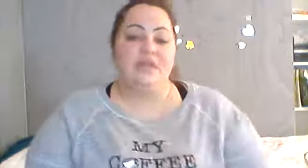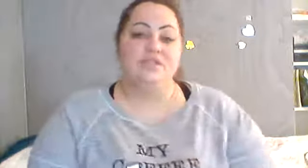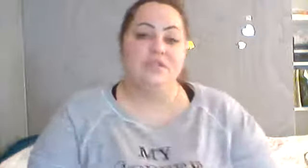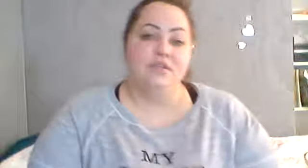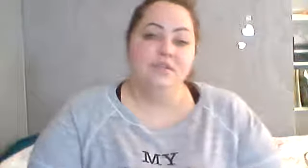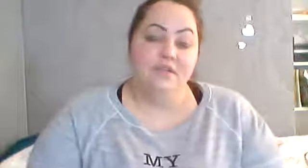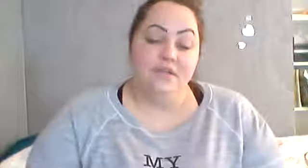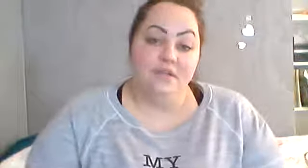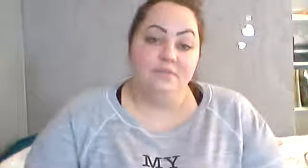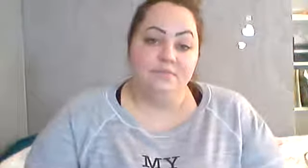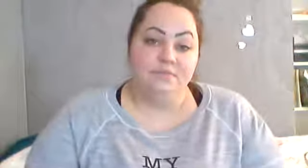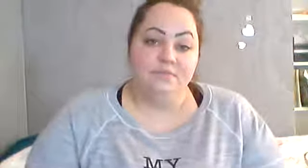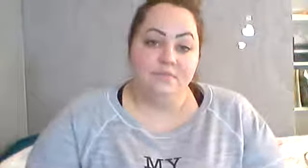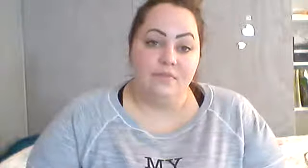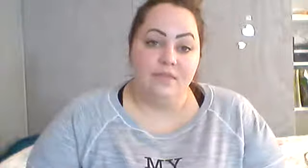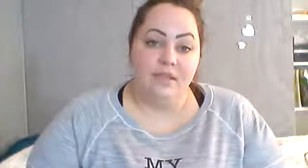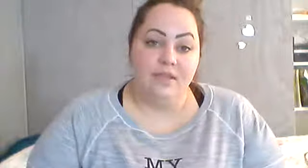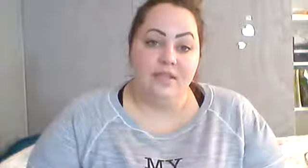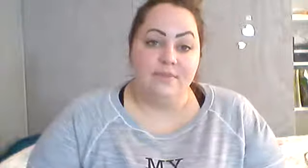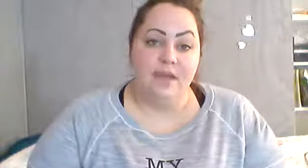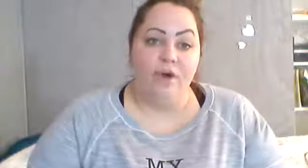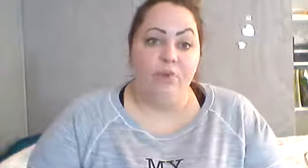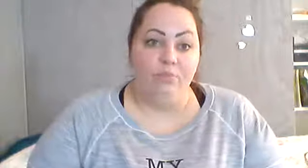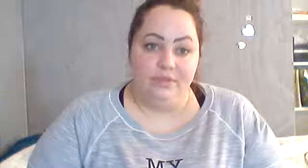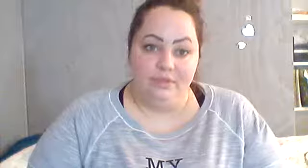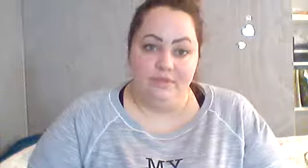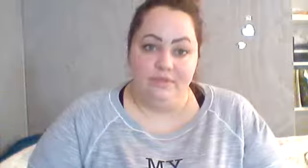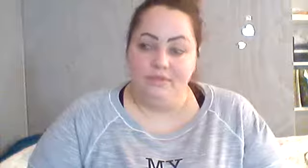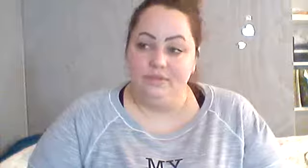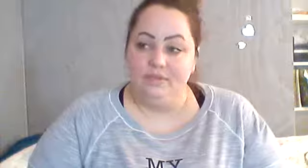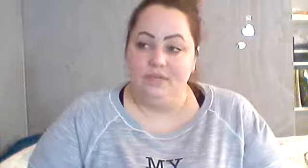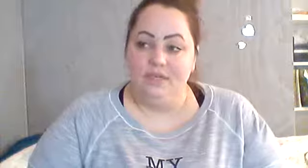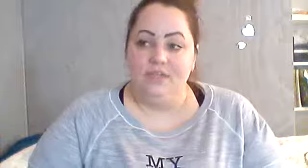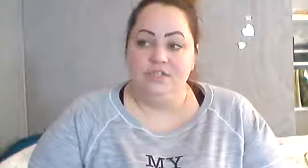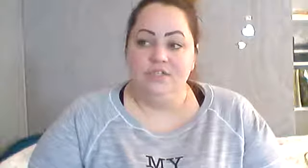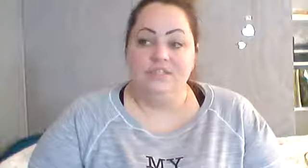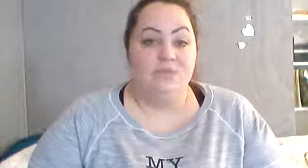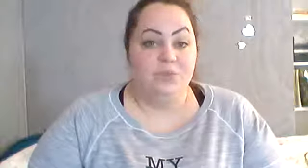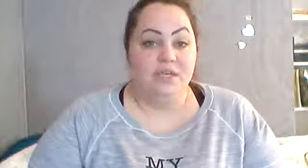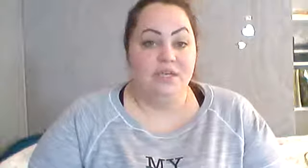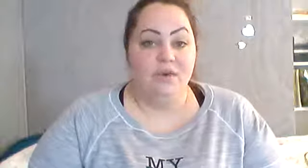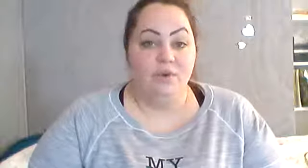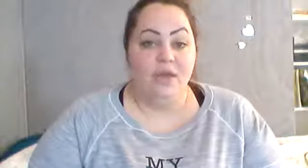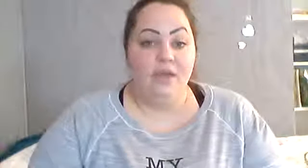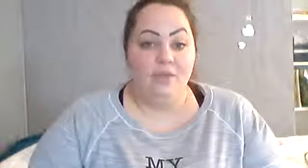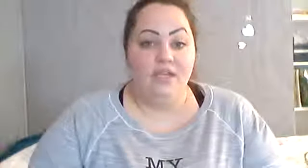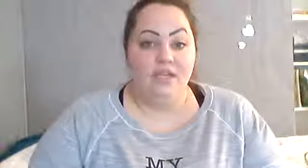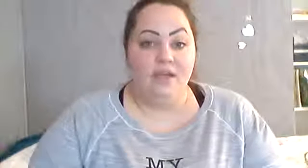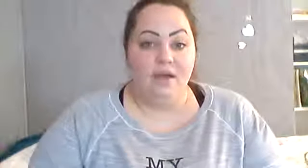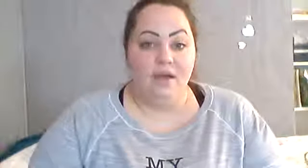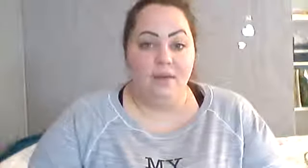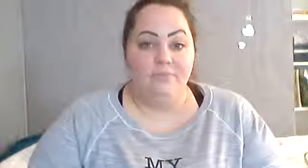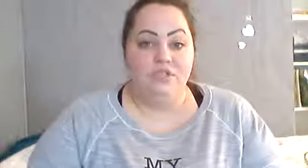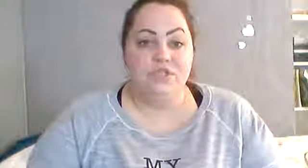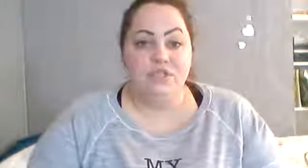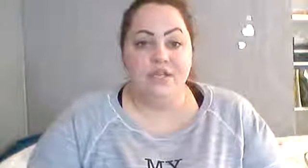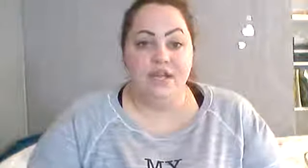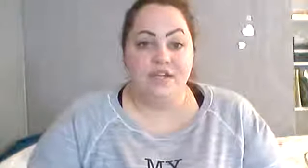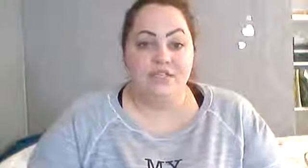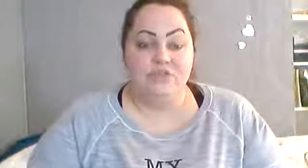year. That's my hope. She seems pretty okay with it. She's looking at her schedule and she's